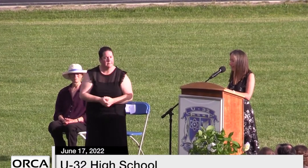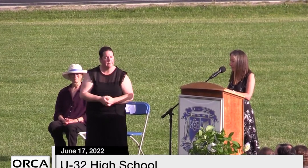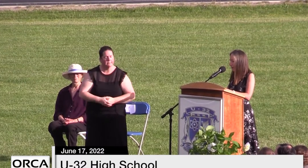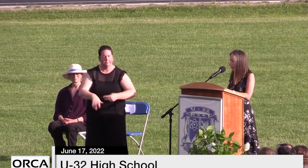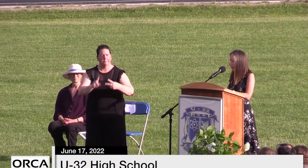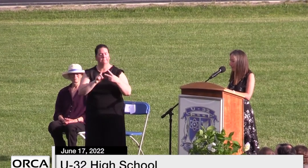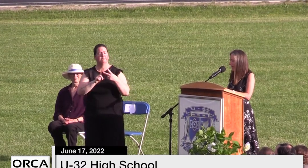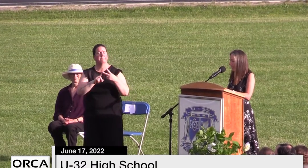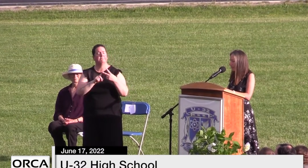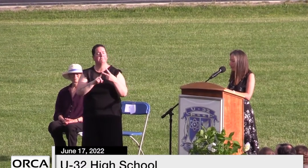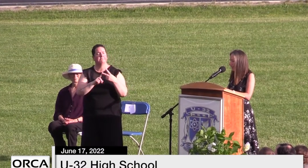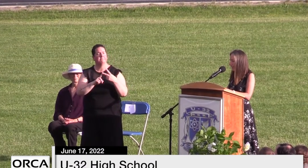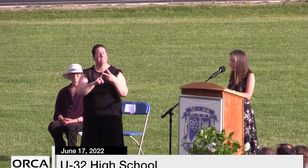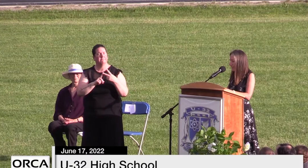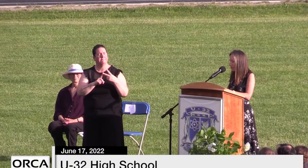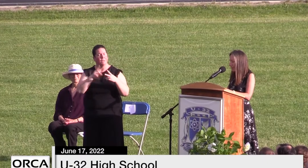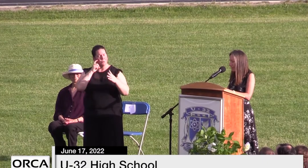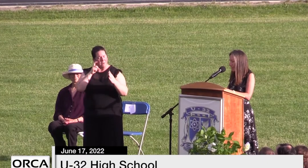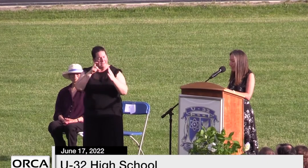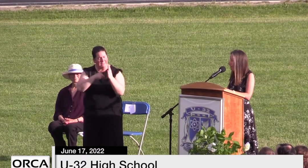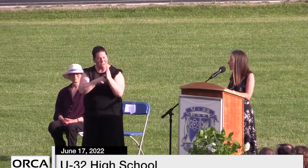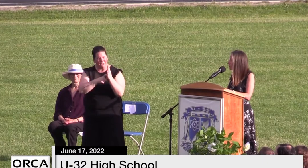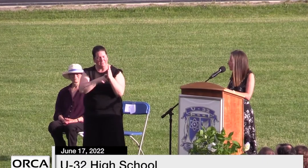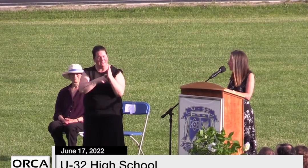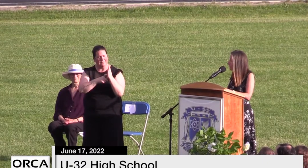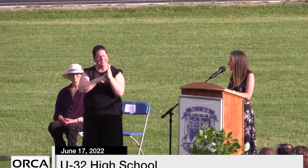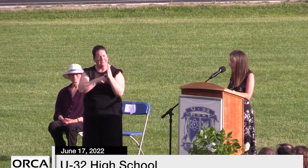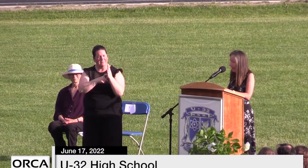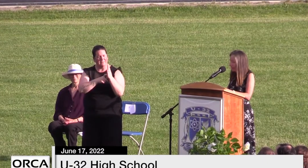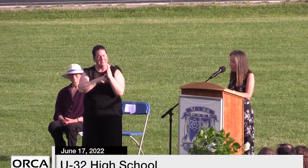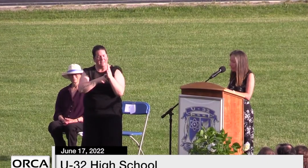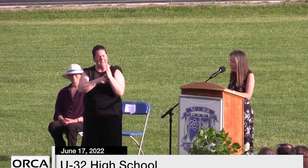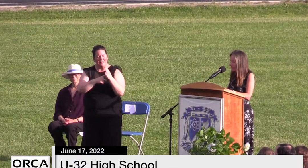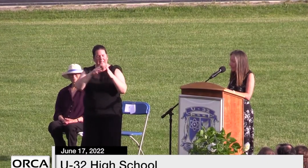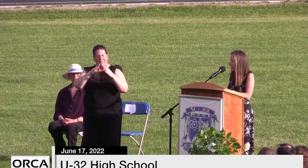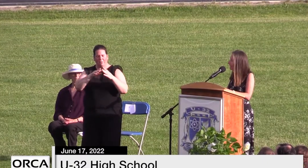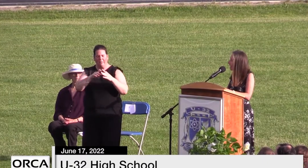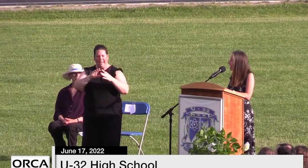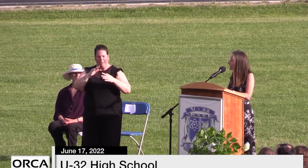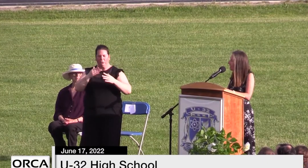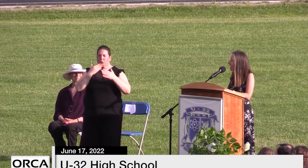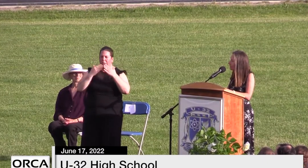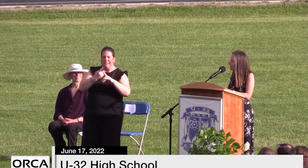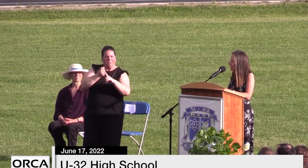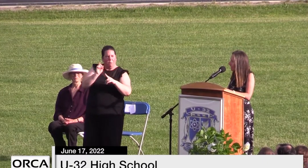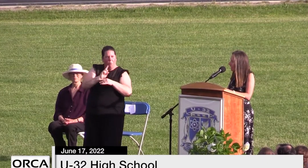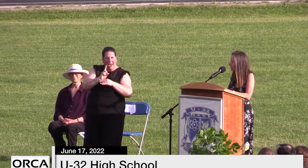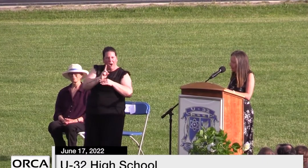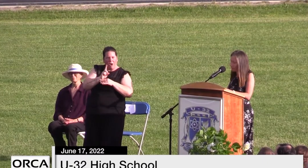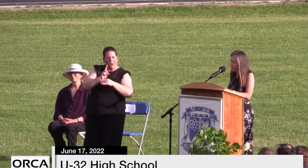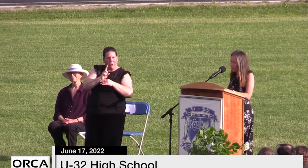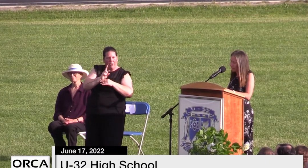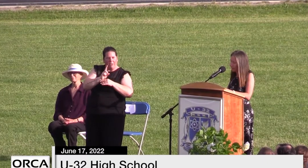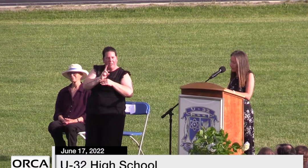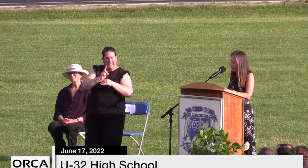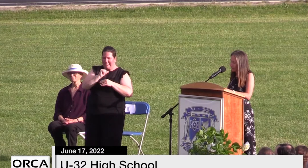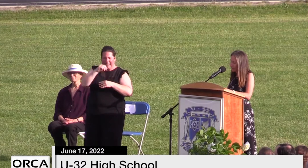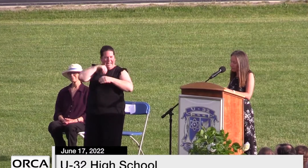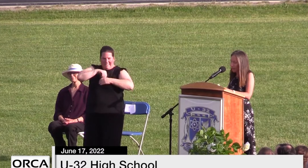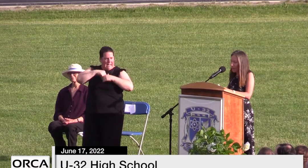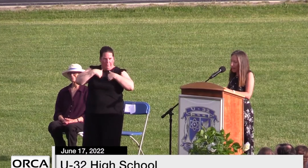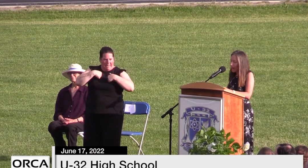the second part is the recognition that the source of that goodness lies outside of